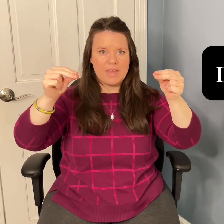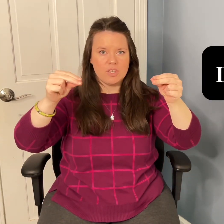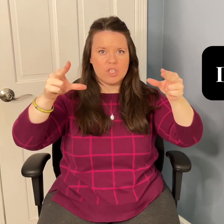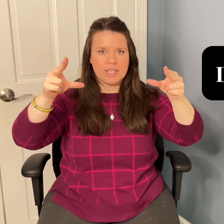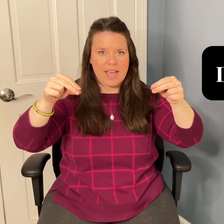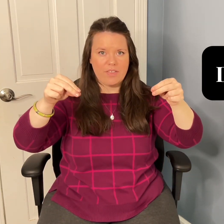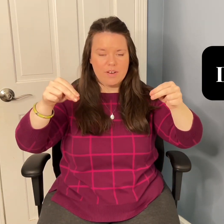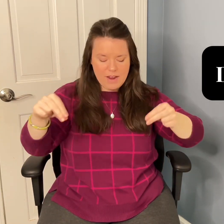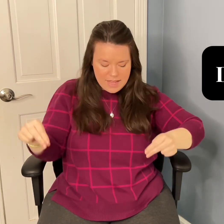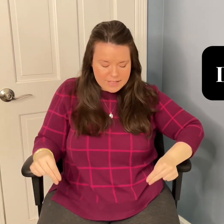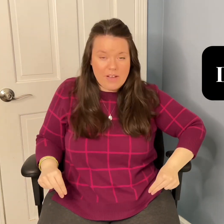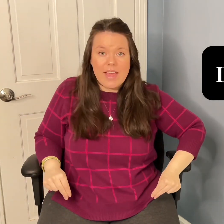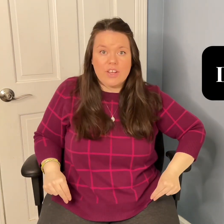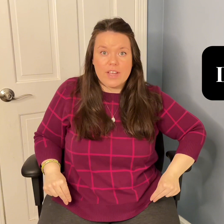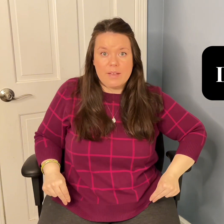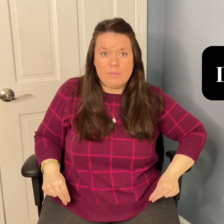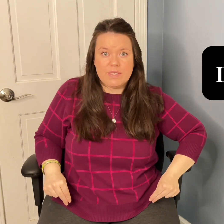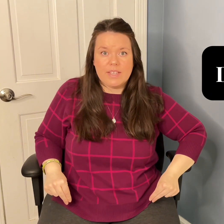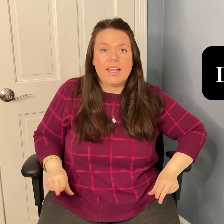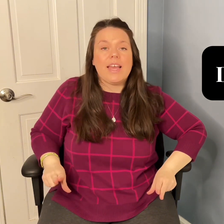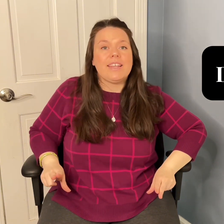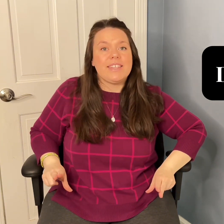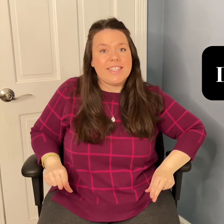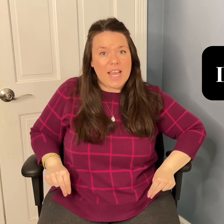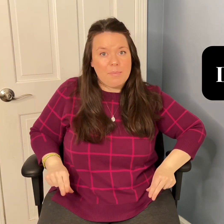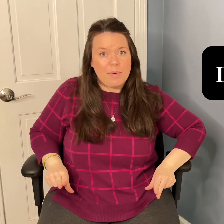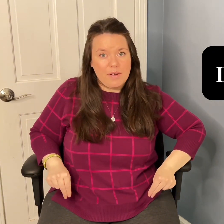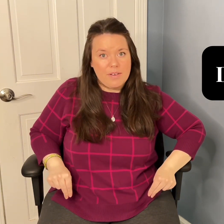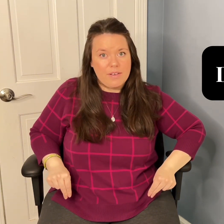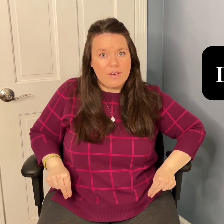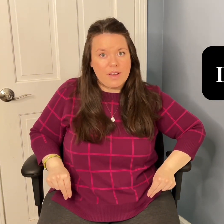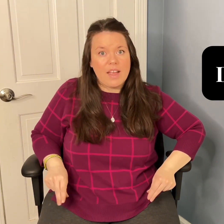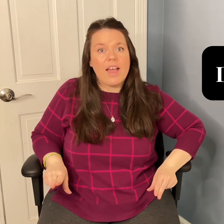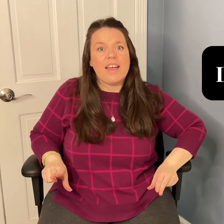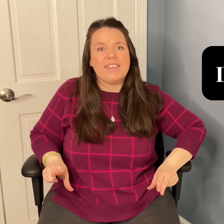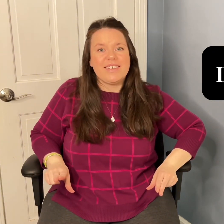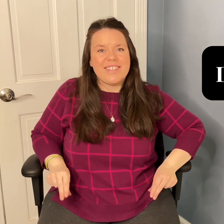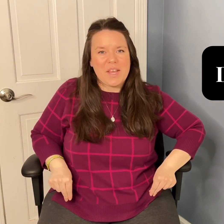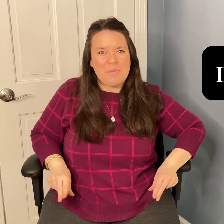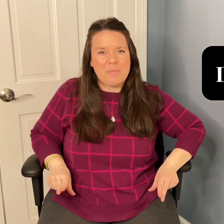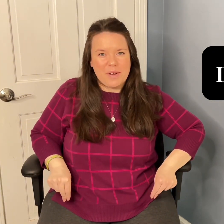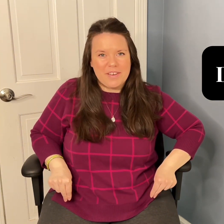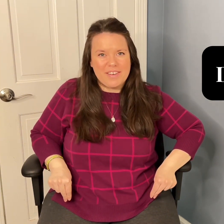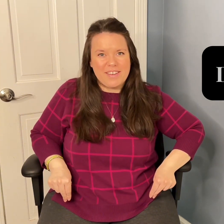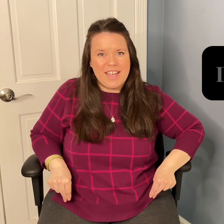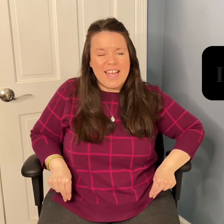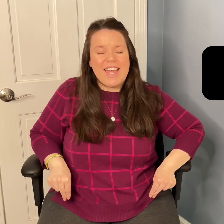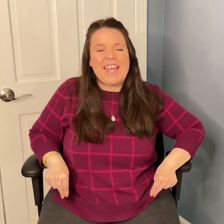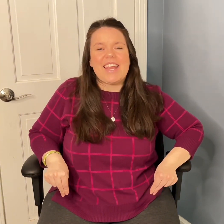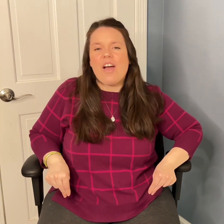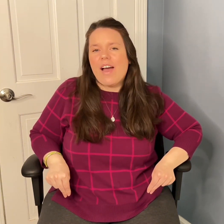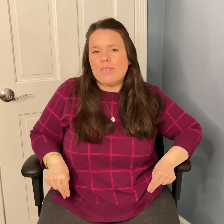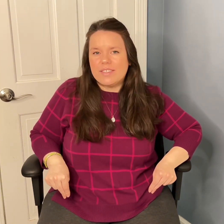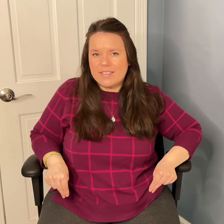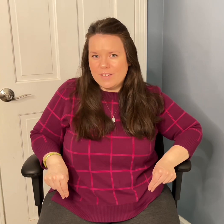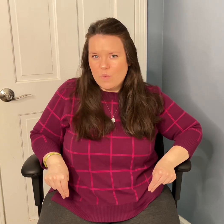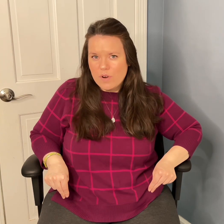pinch together down at your hips. Diaper, diaper. In our house, this didn't work for